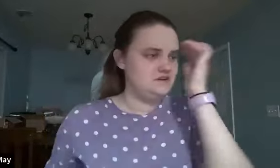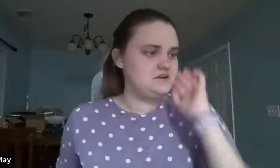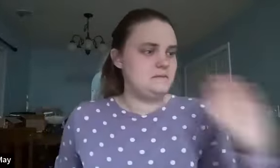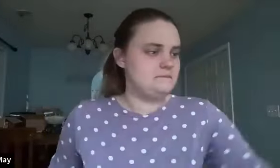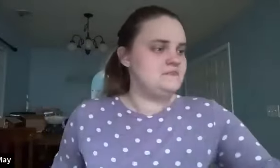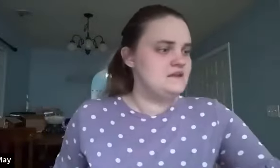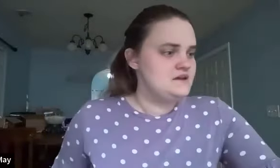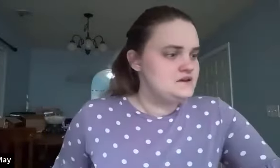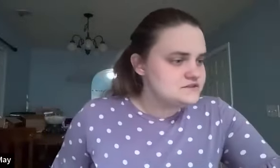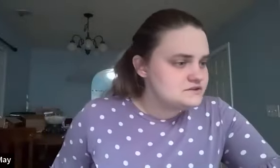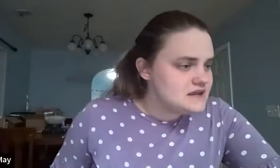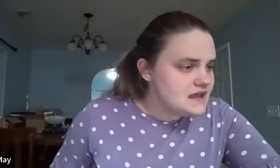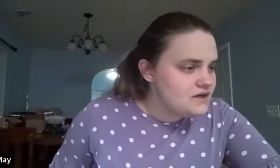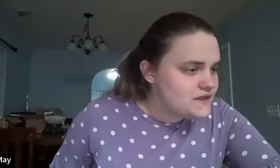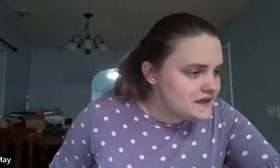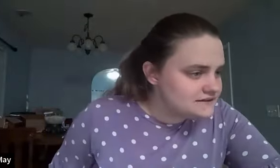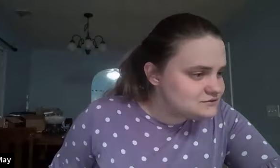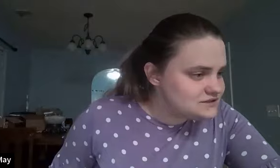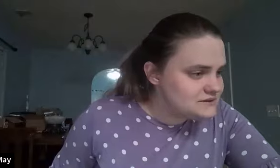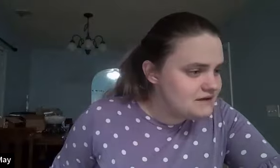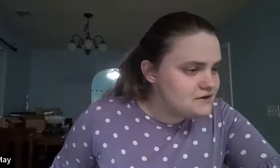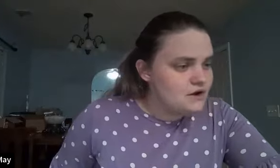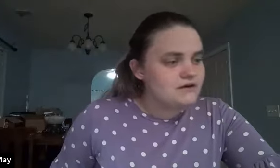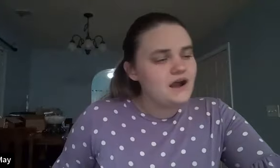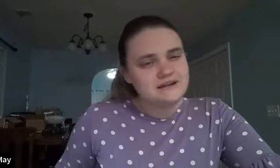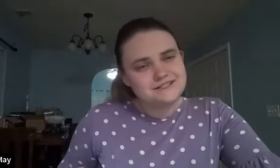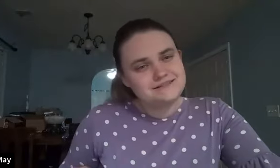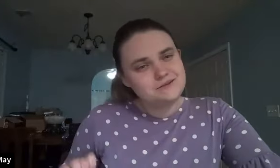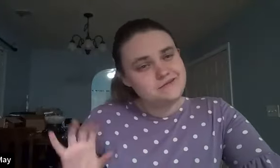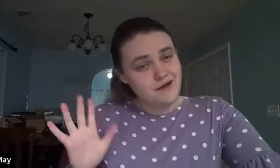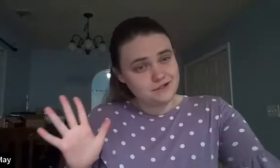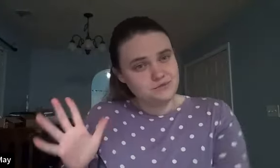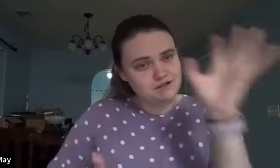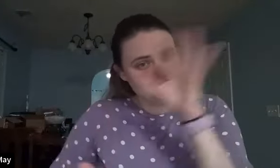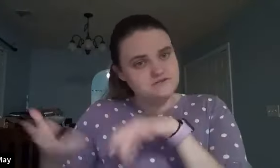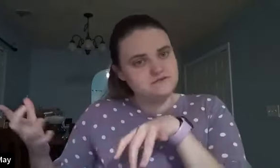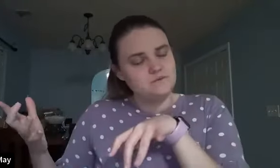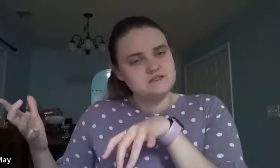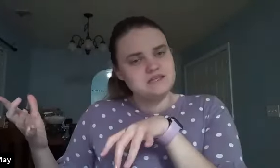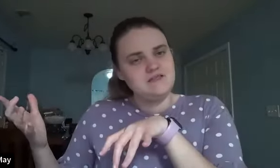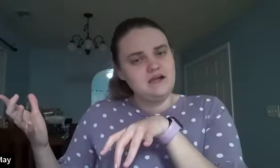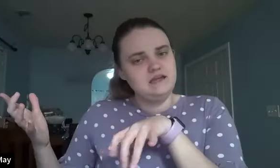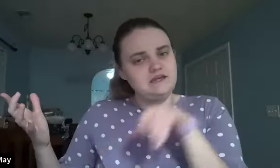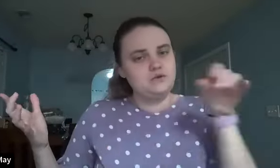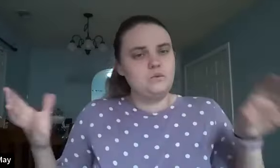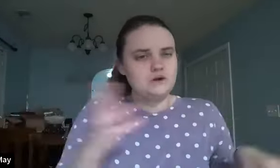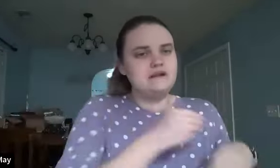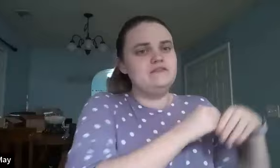Okay. So now the next ones we have are kind of just a little bit of a hodgepodge of different ones that like either weren't in the